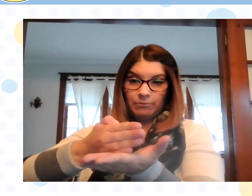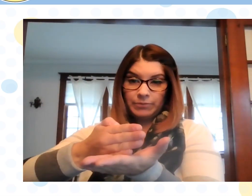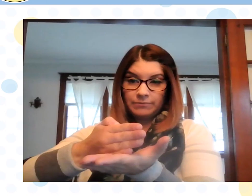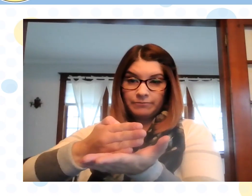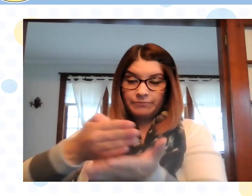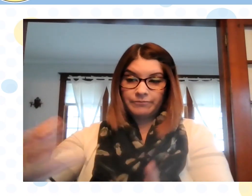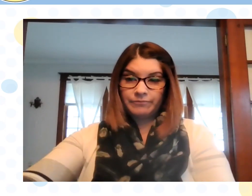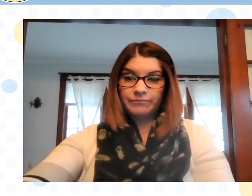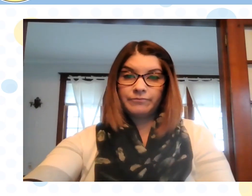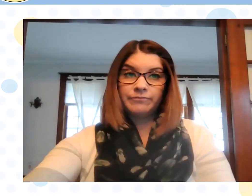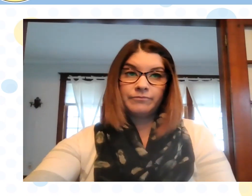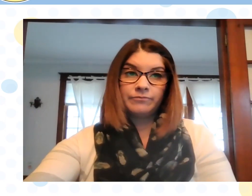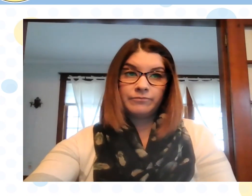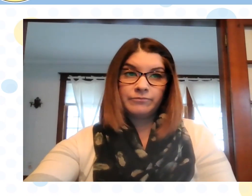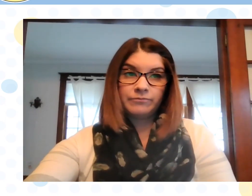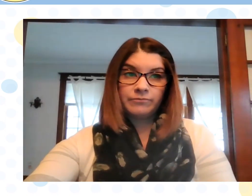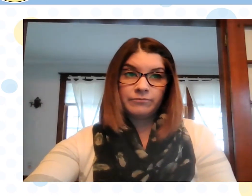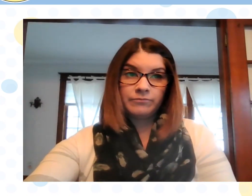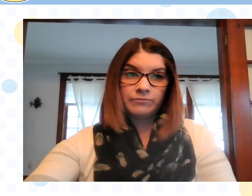Stop.